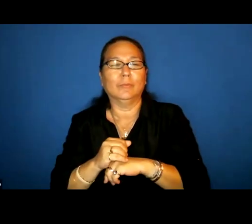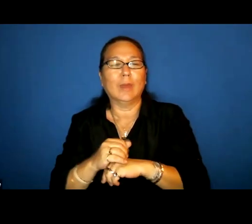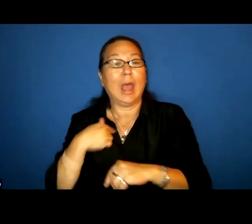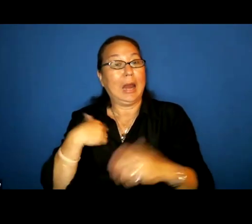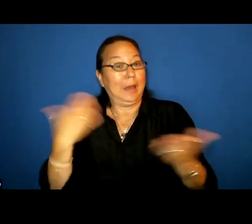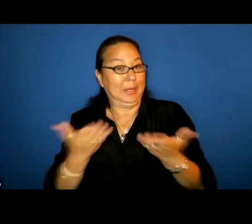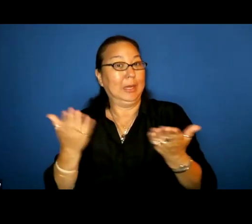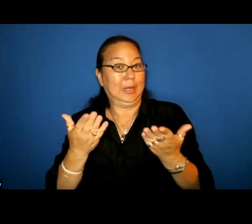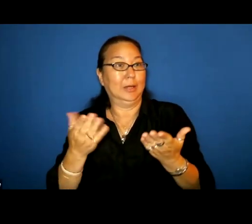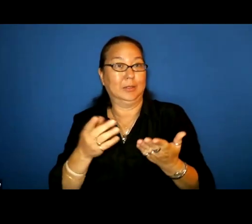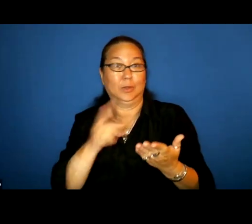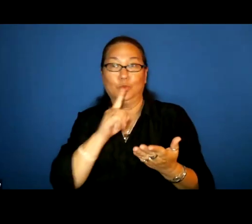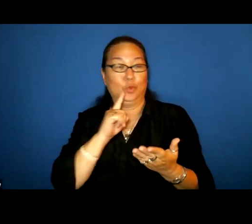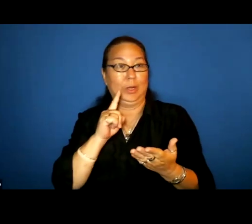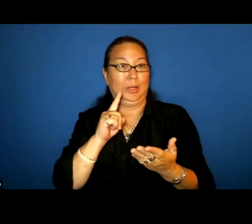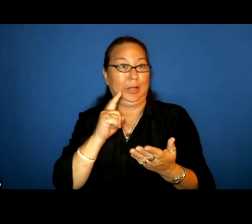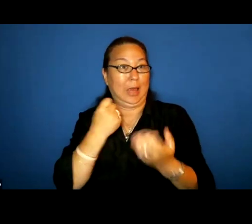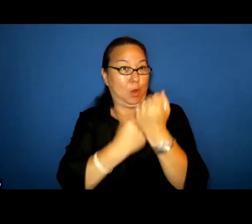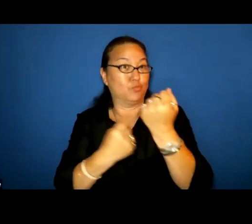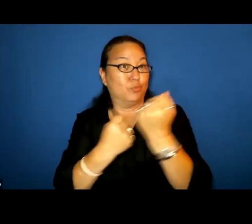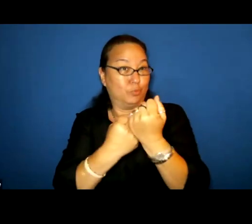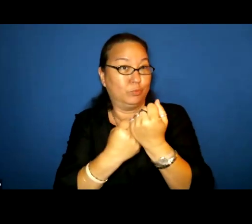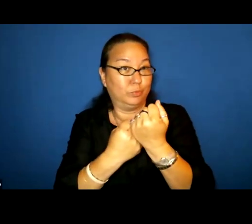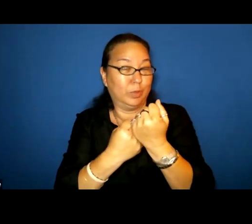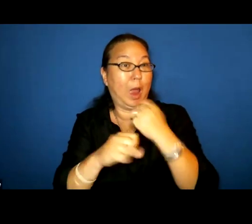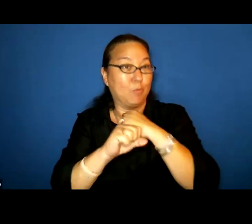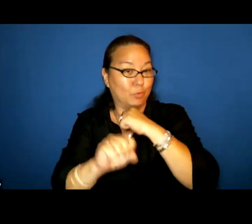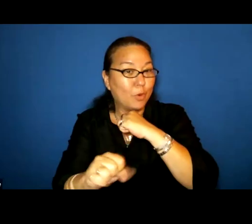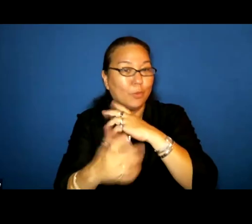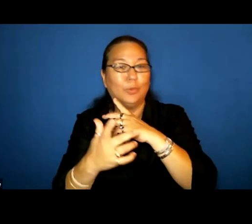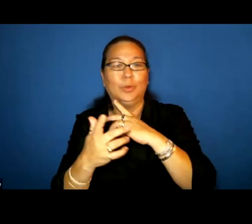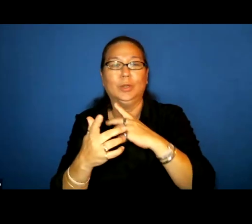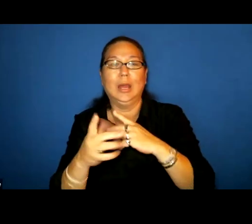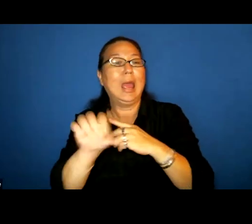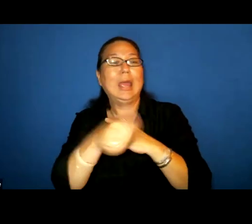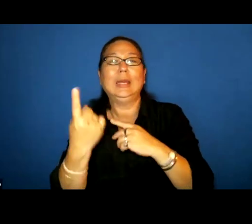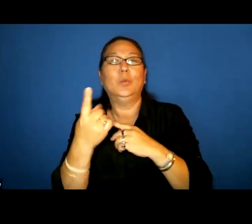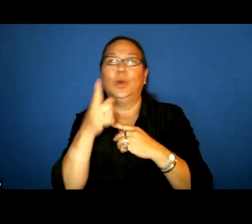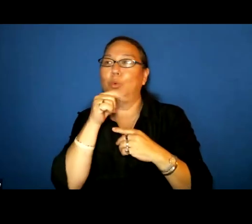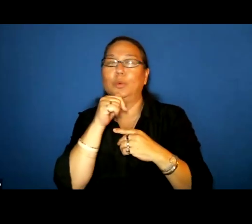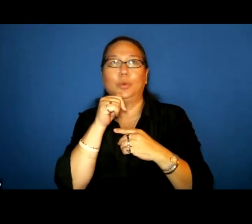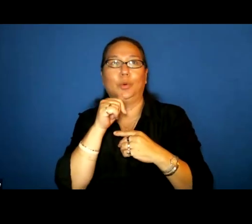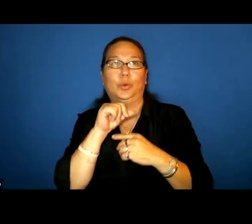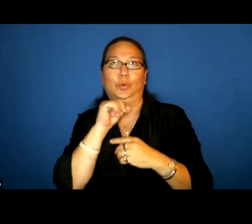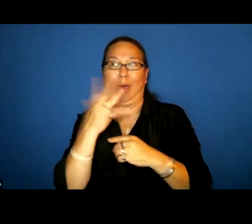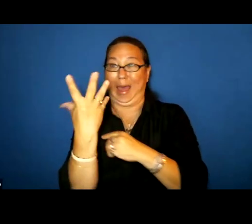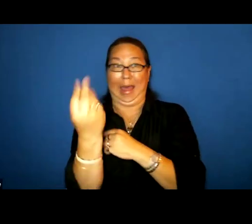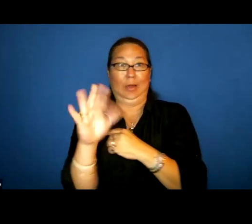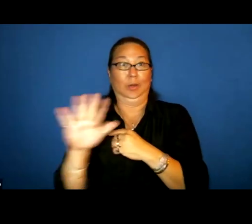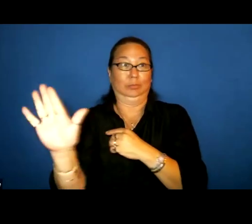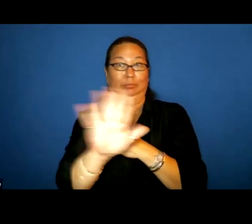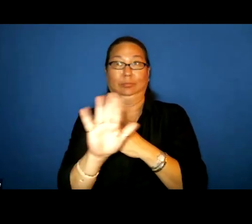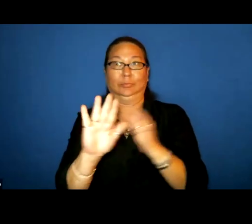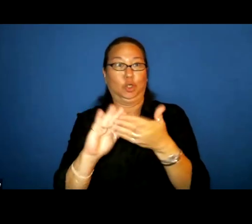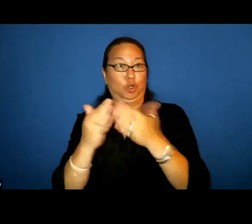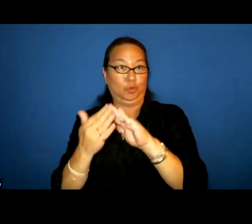to anyone out there in our community who may not yet be completely fully involved in investing in our schools and partnering. If